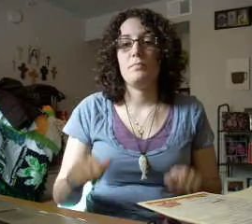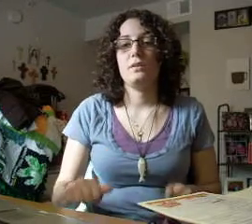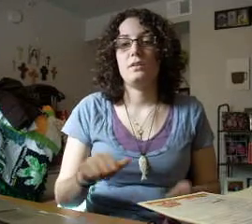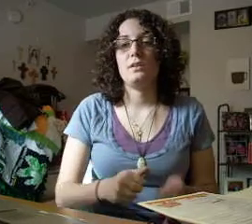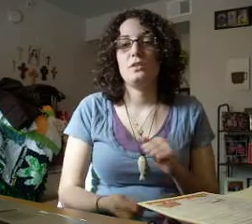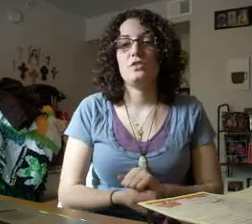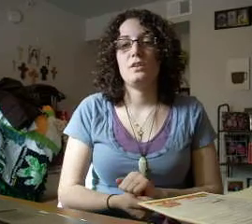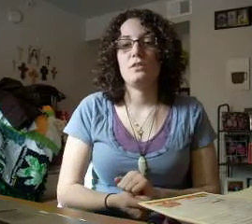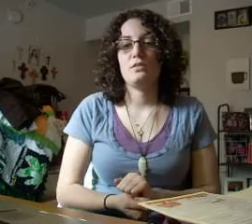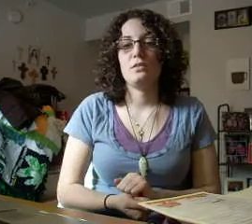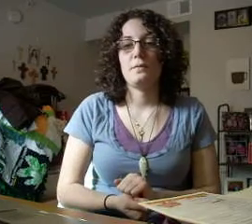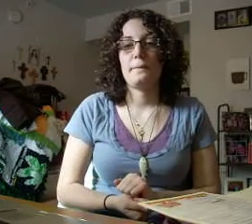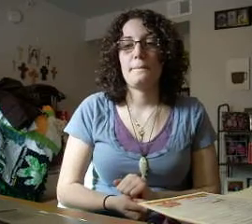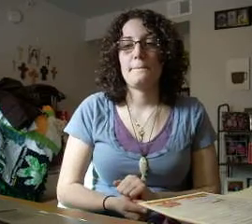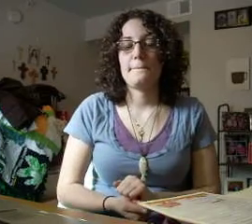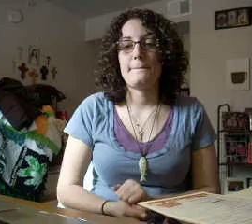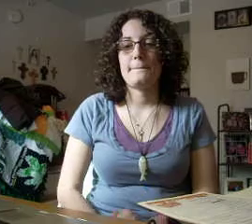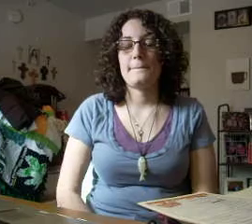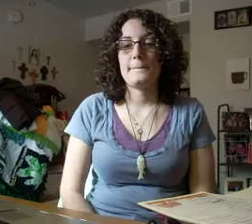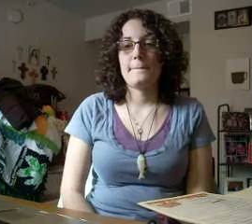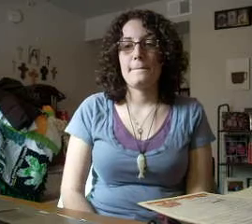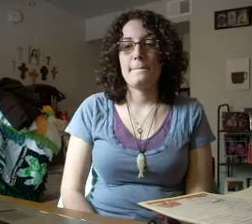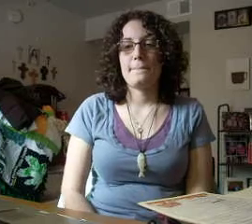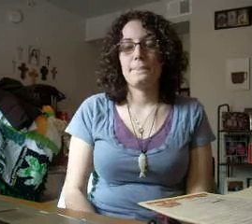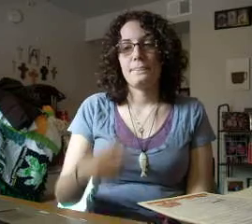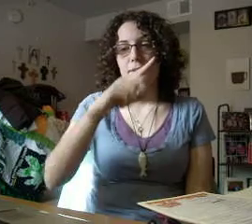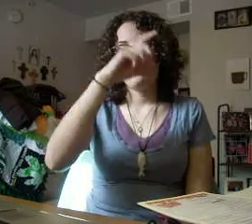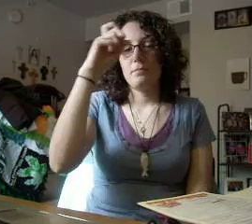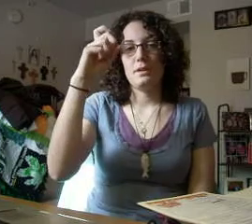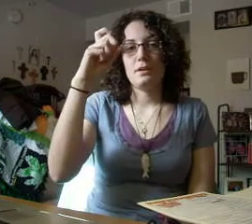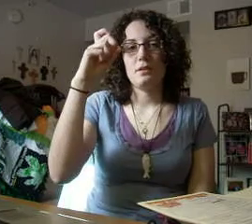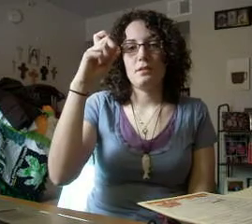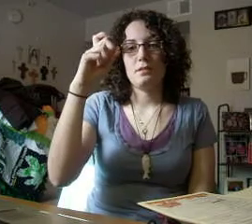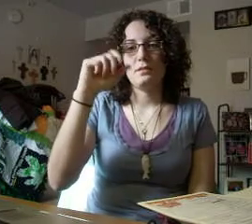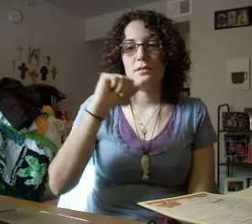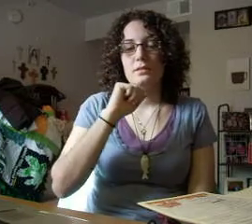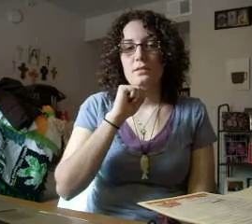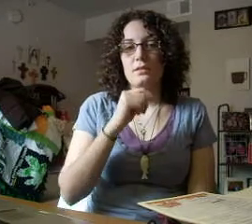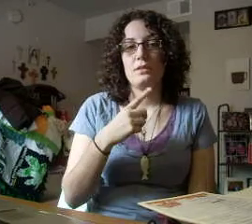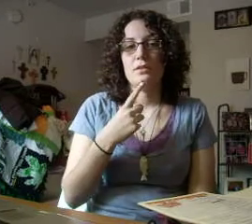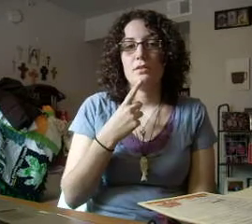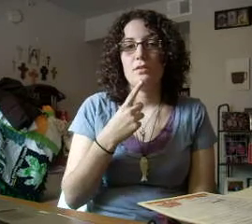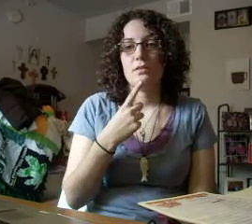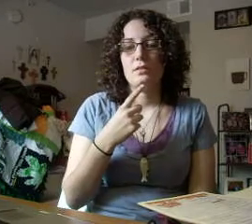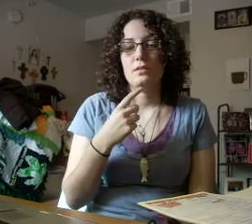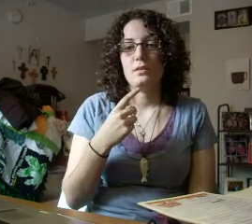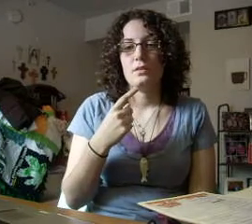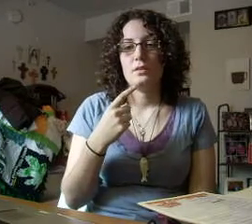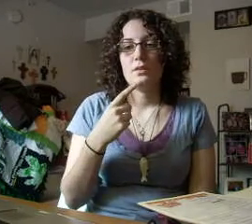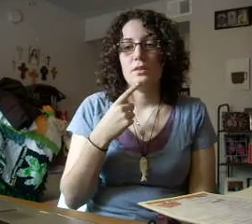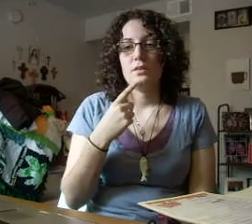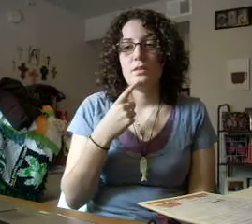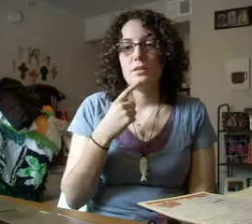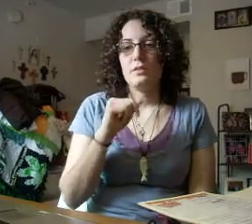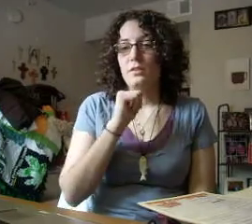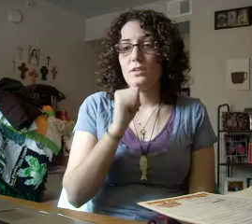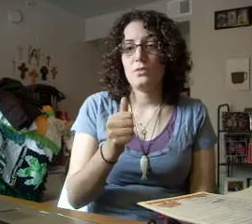is also a chemical property because it tells how it doesn't want to react with another substance.